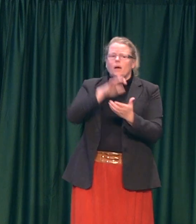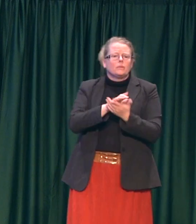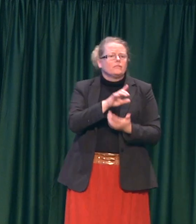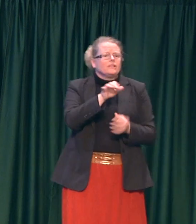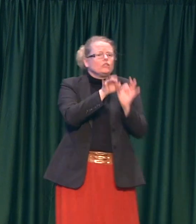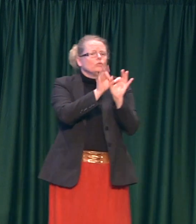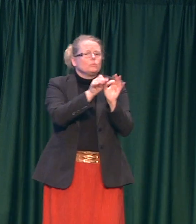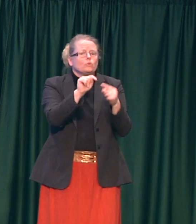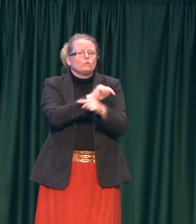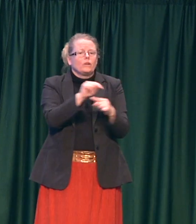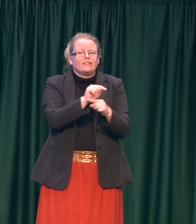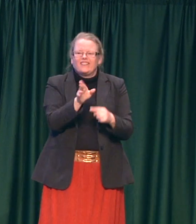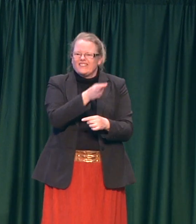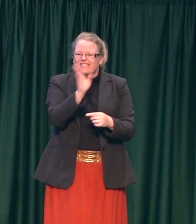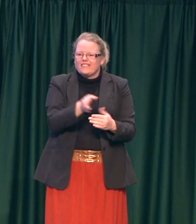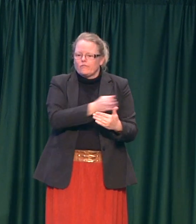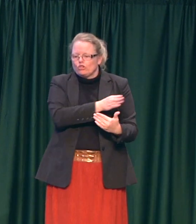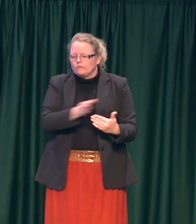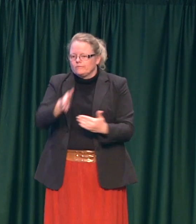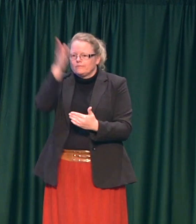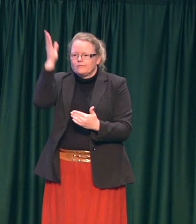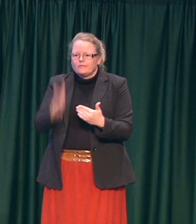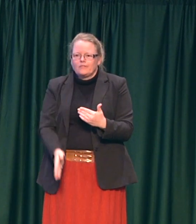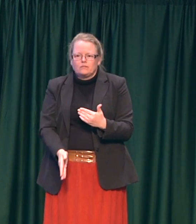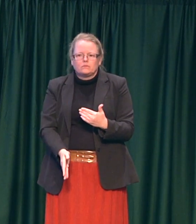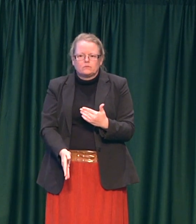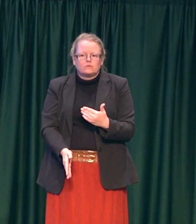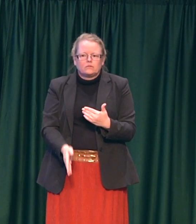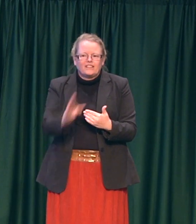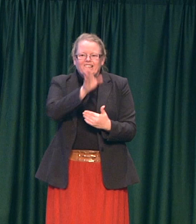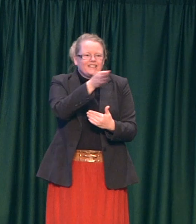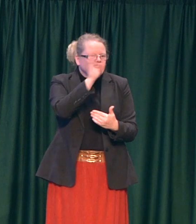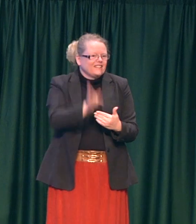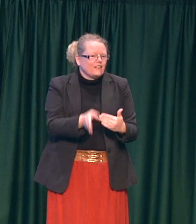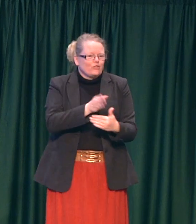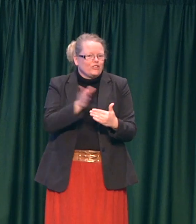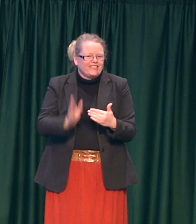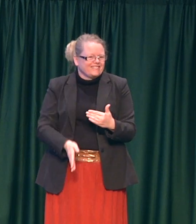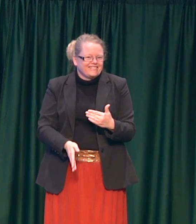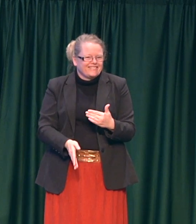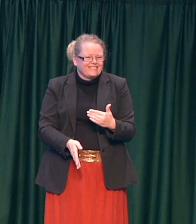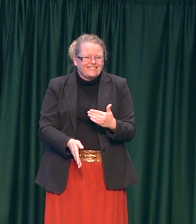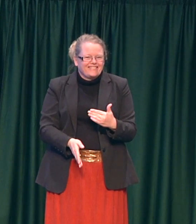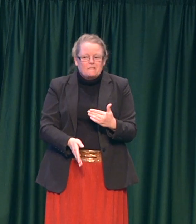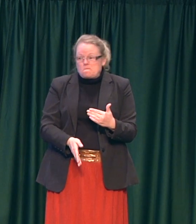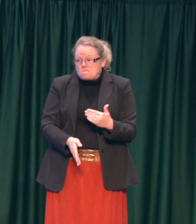that. I believe that interpreter training does not have an end date. There just